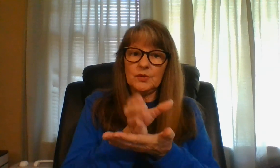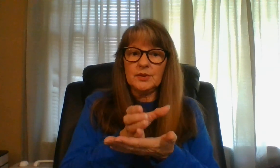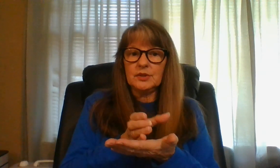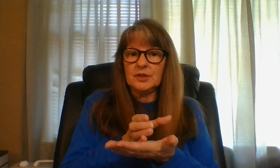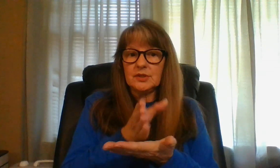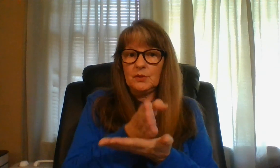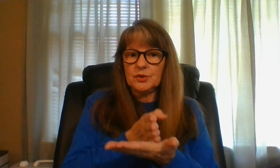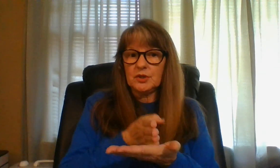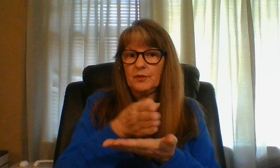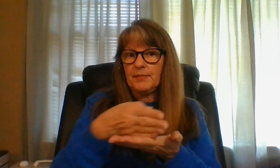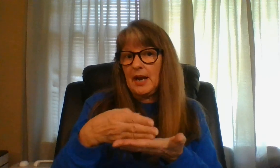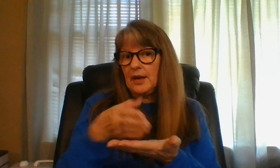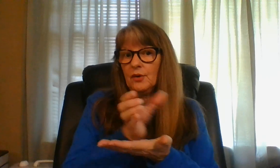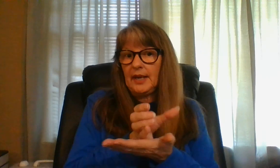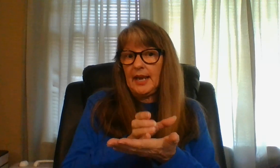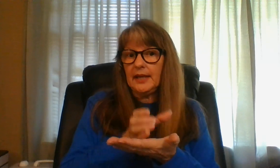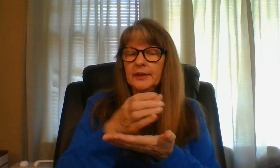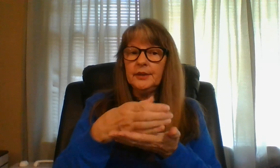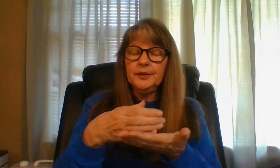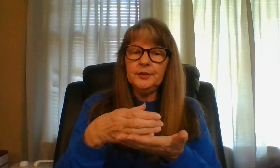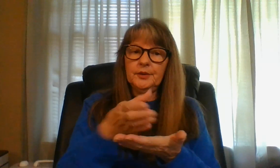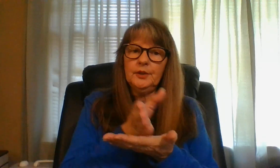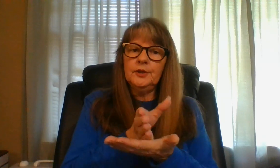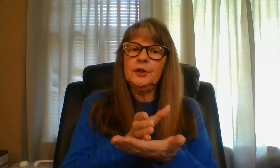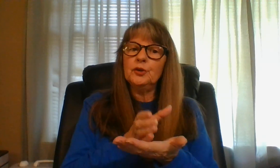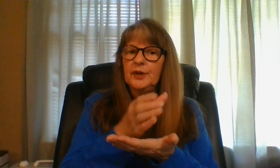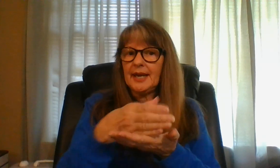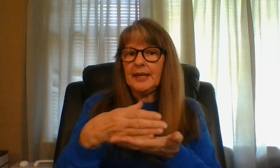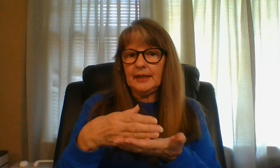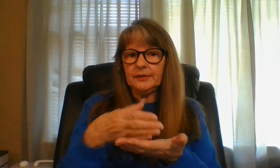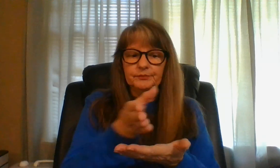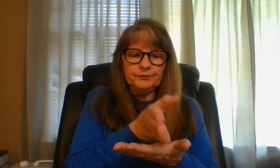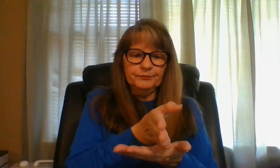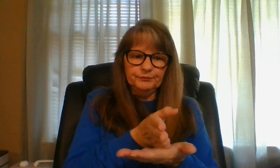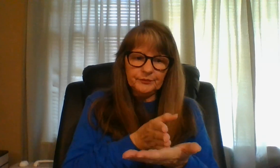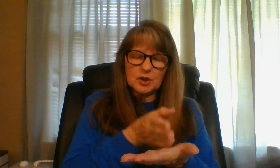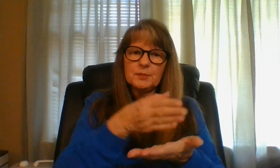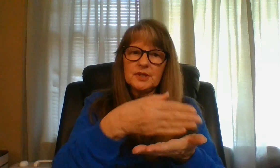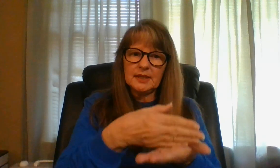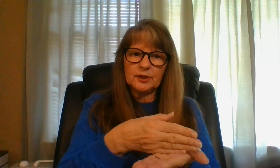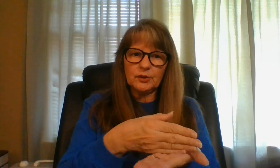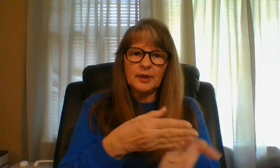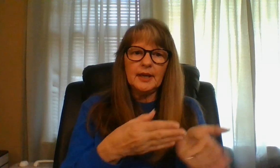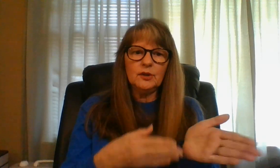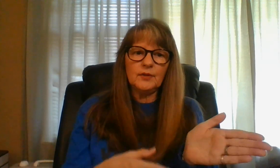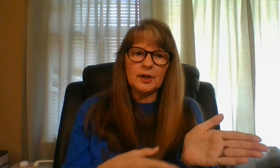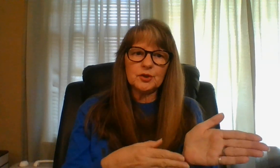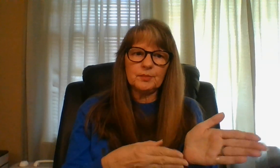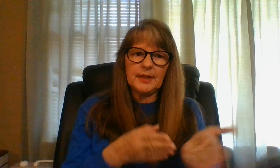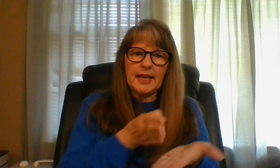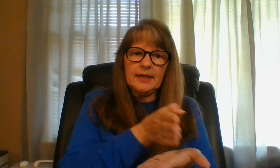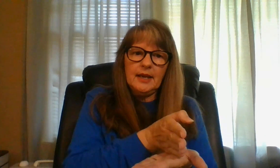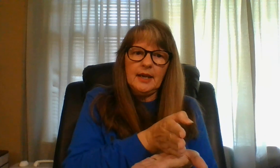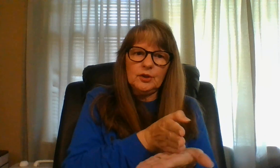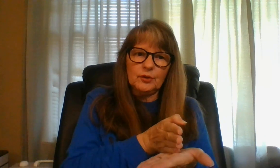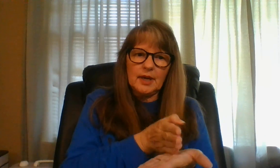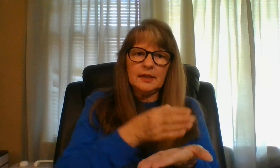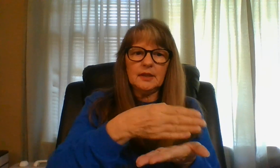it distinguishes from pie or cake. And you're cutting it. Just pretend like you've got your plate and you're cutting it